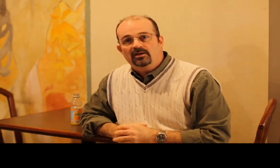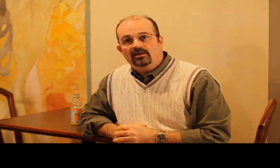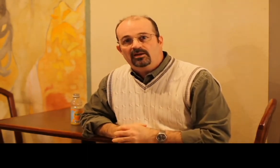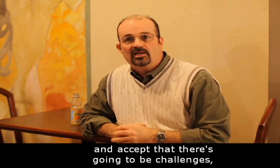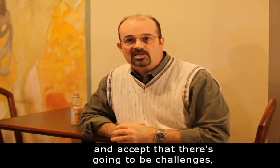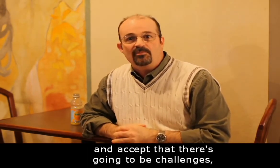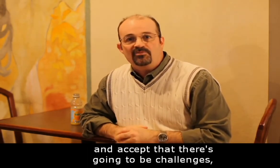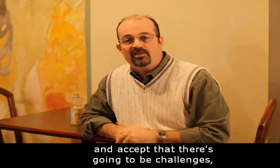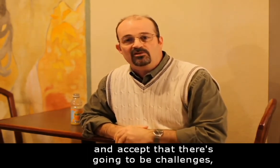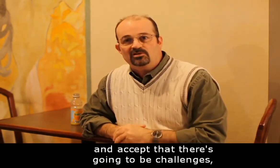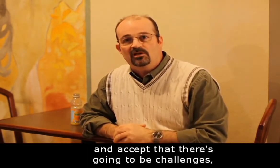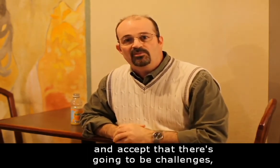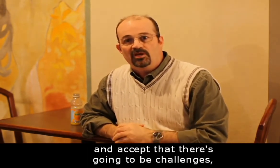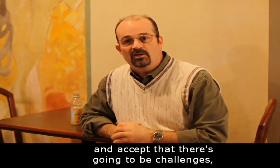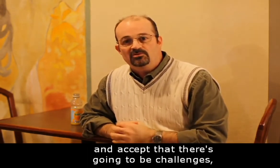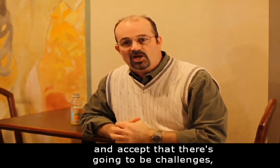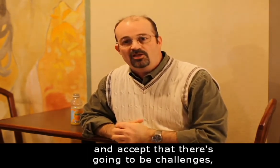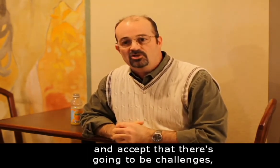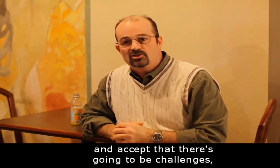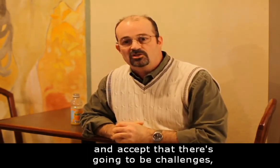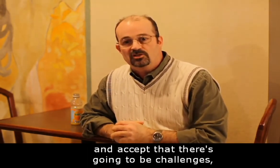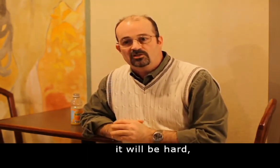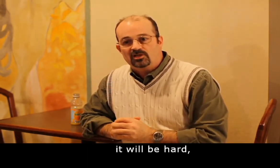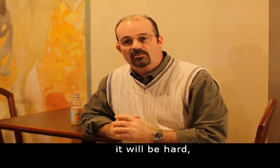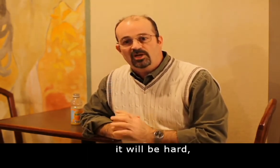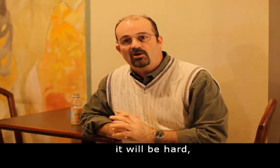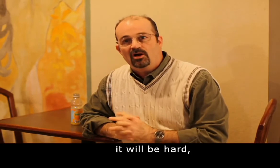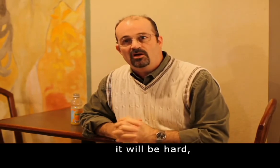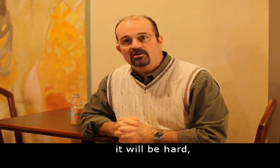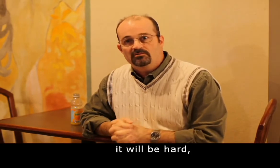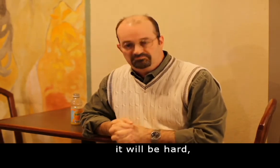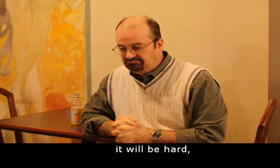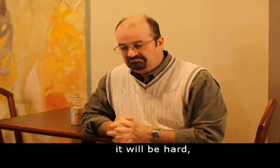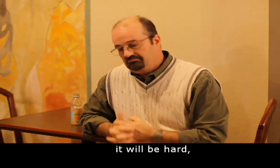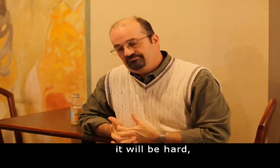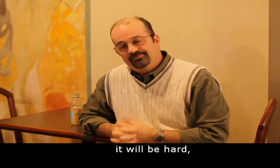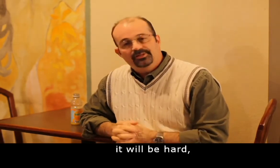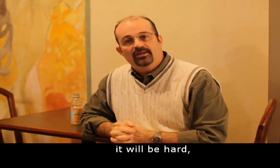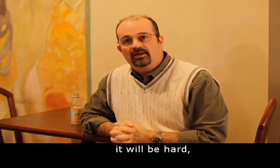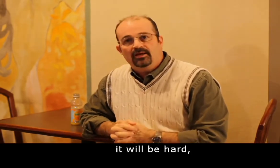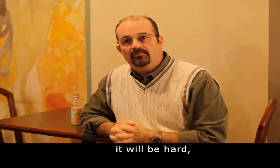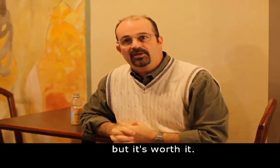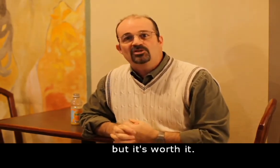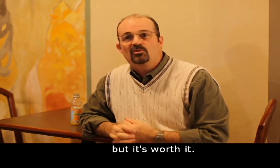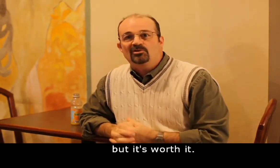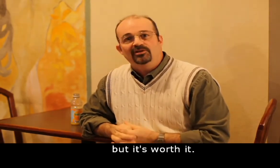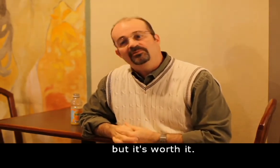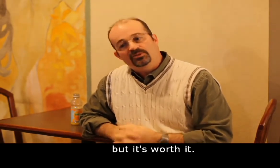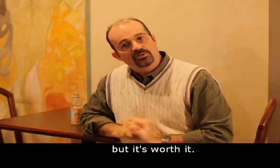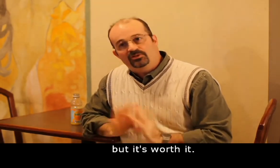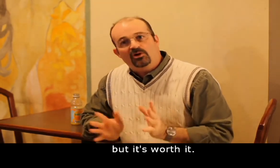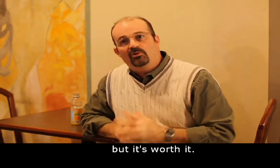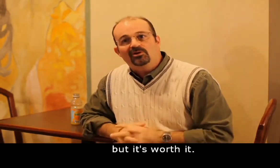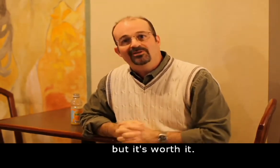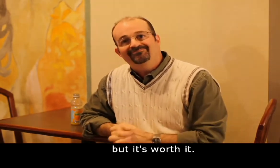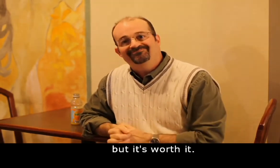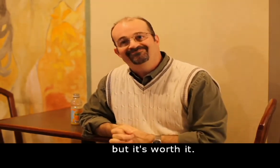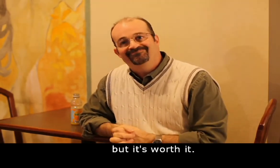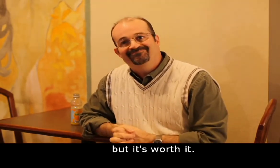and accept that there's going to be challenges and it's going to be hard, but it's worth it. That's all I want.